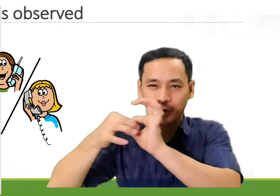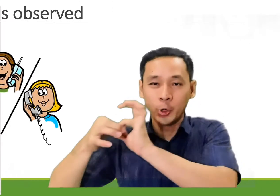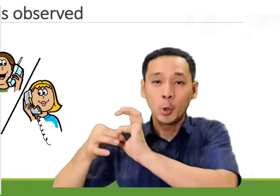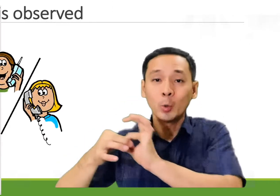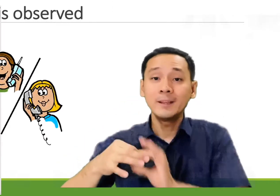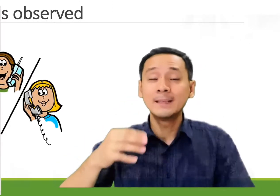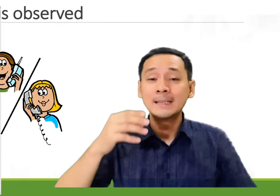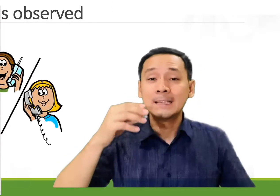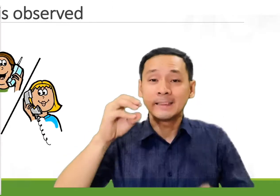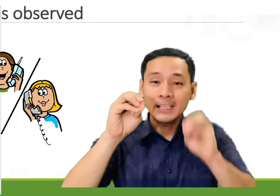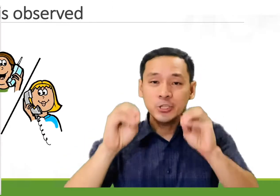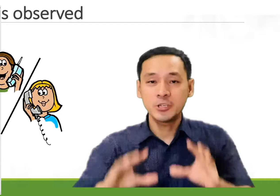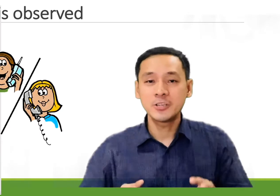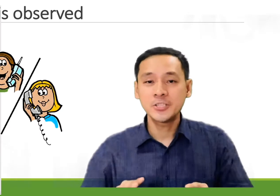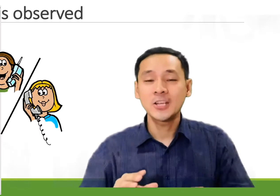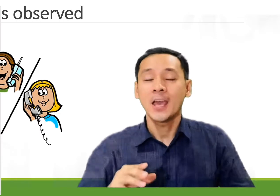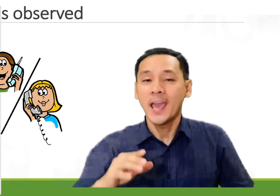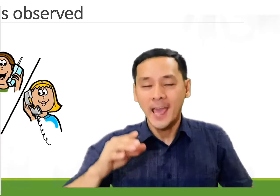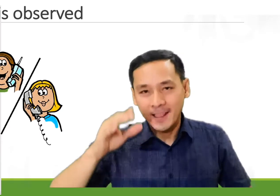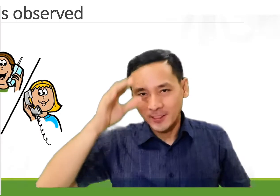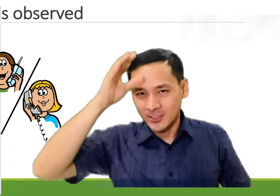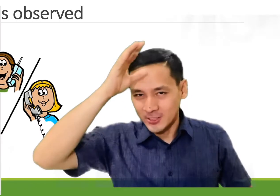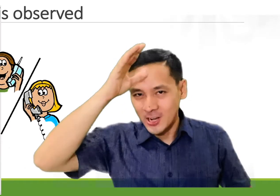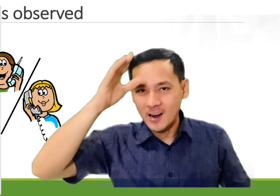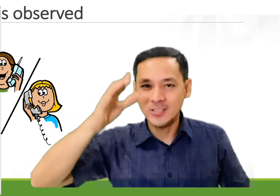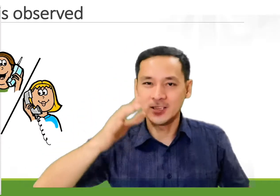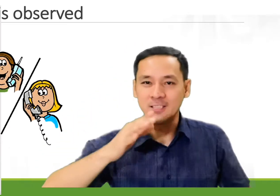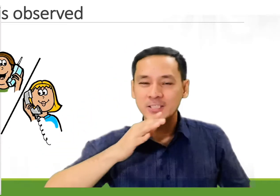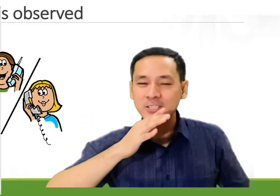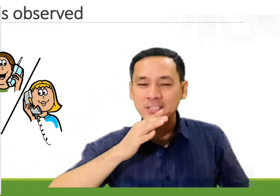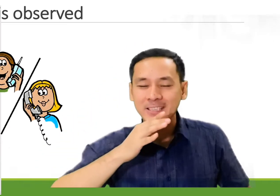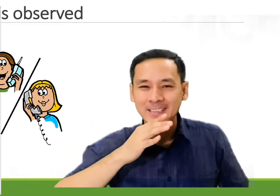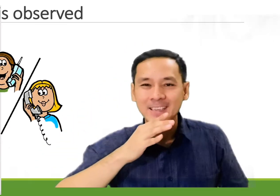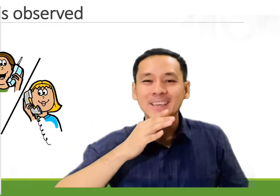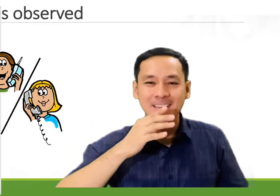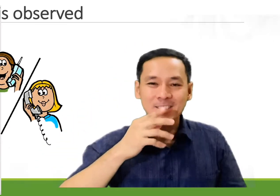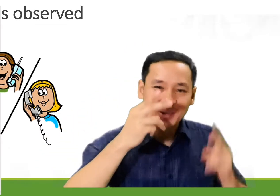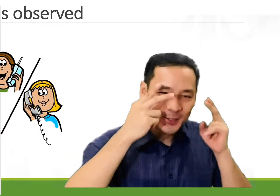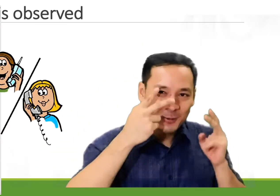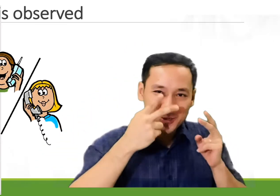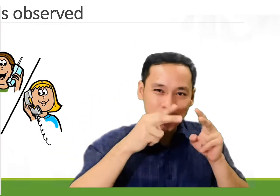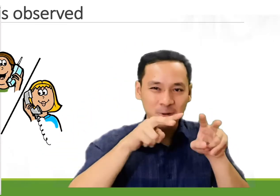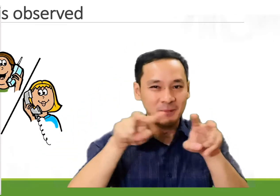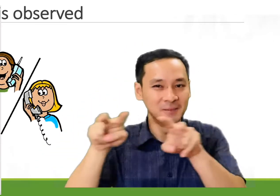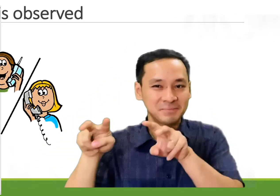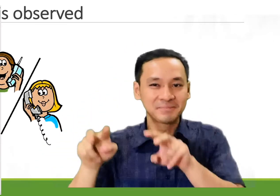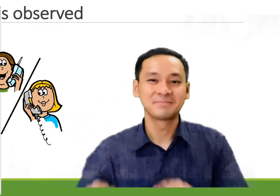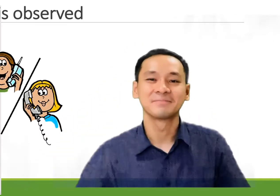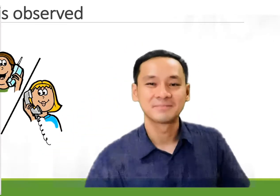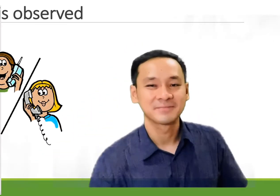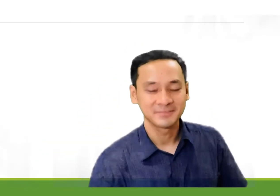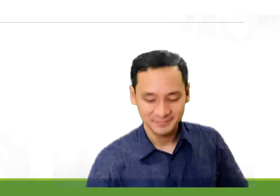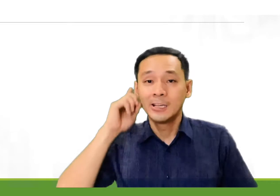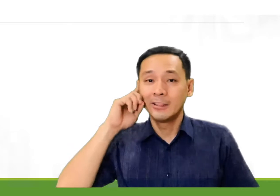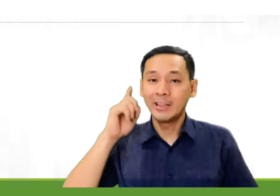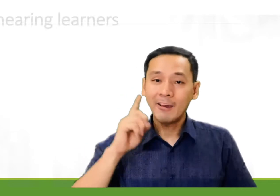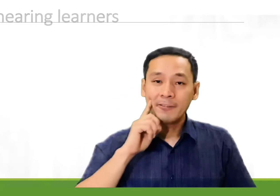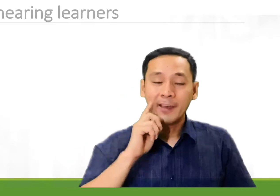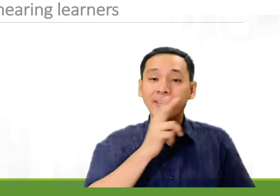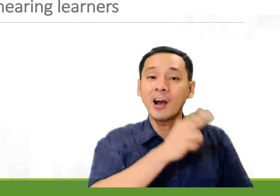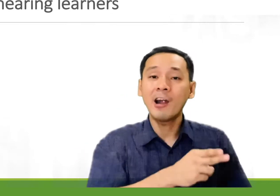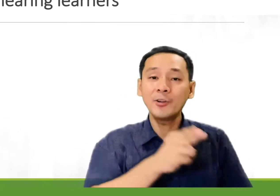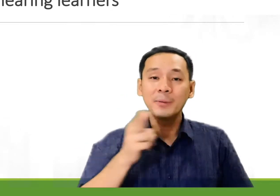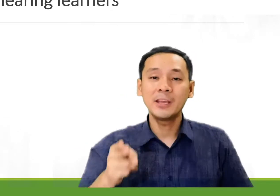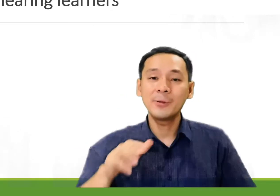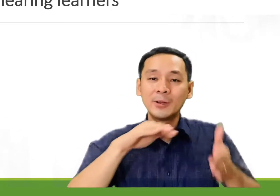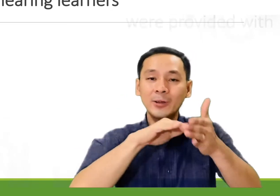coordination with teachers and guardians is observed. Deaf